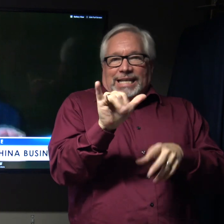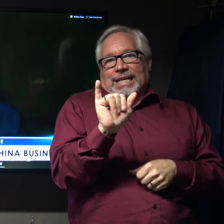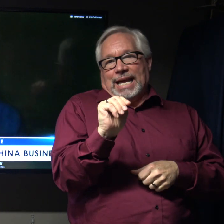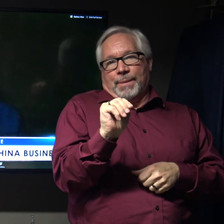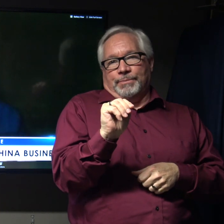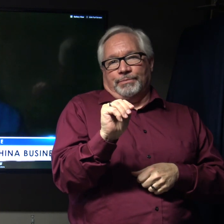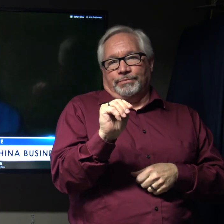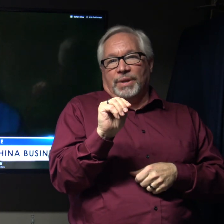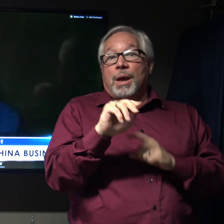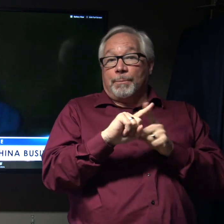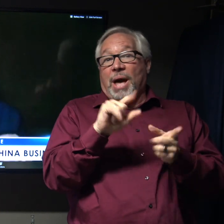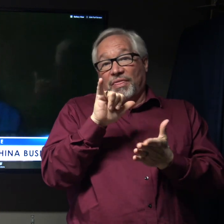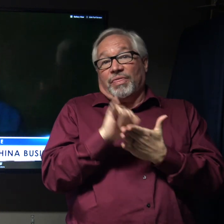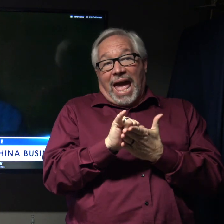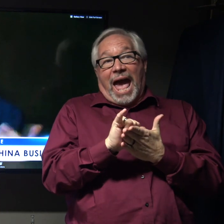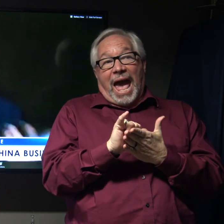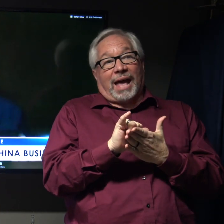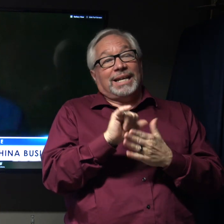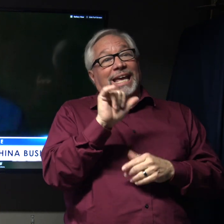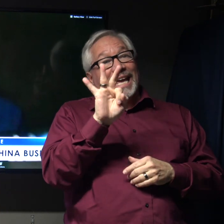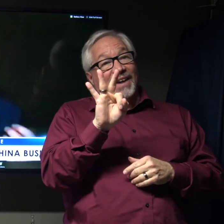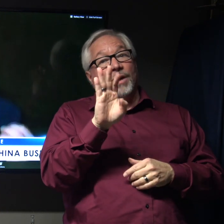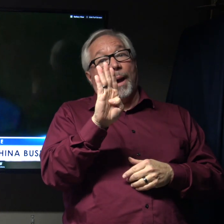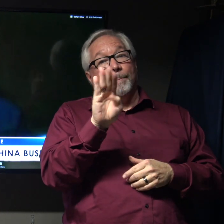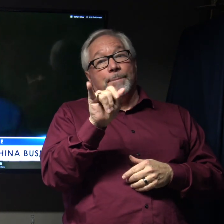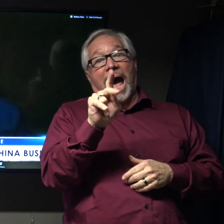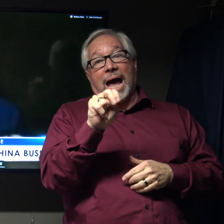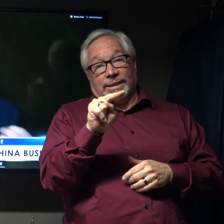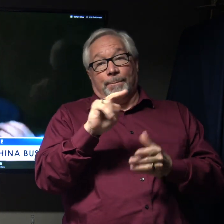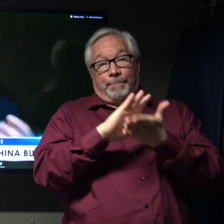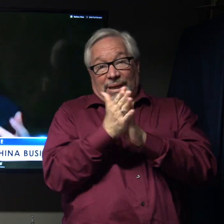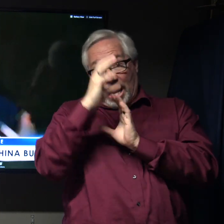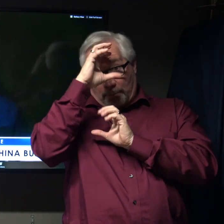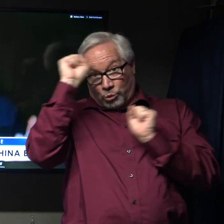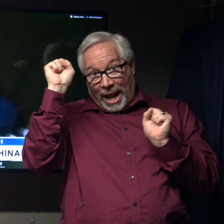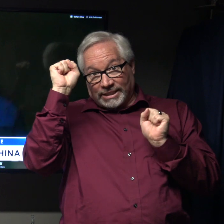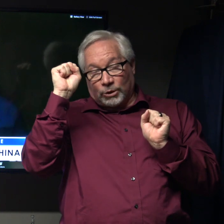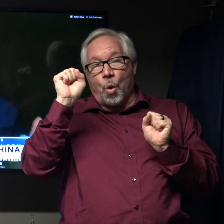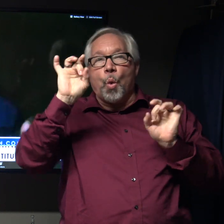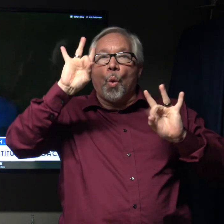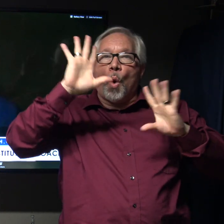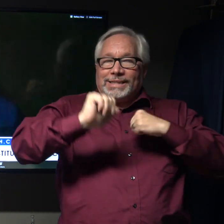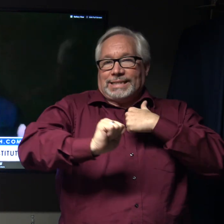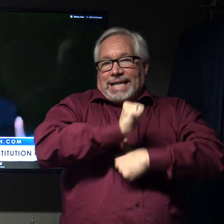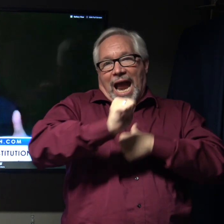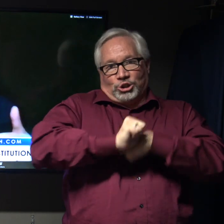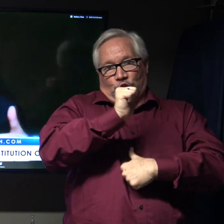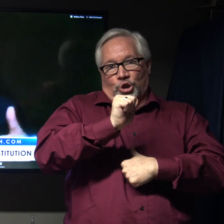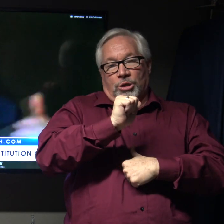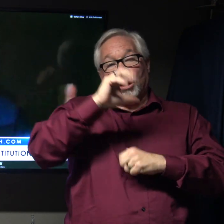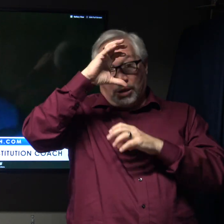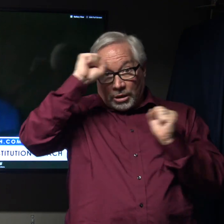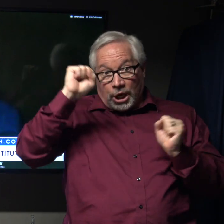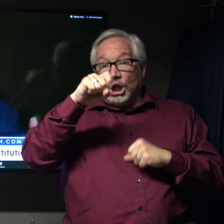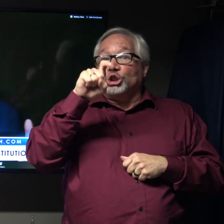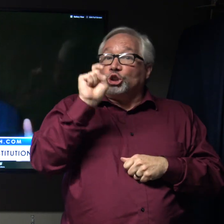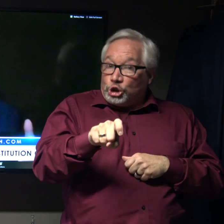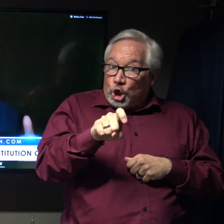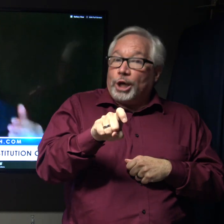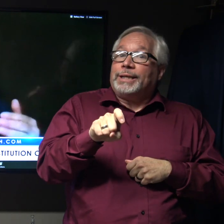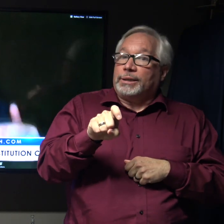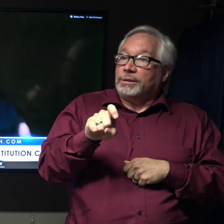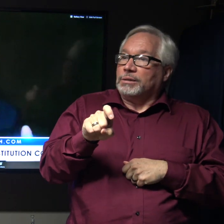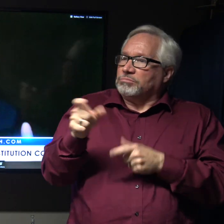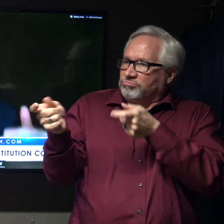It's actually the most dangerous part of a Joe Biden presidency, because frankly, the presidency's most important job is